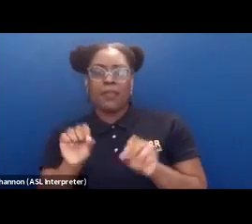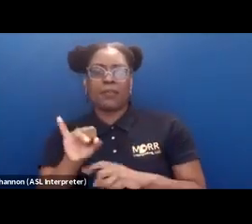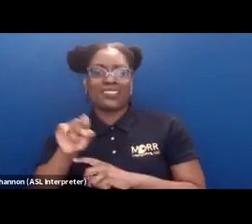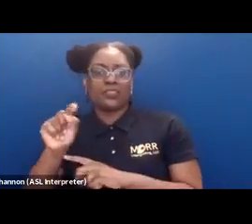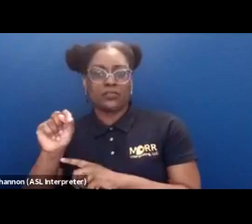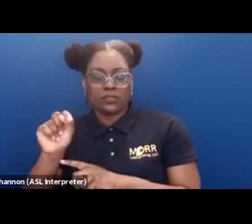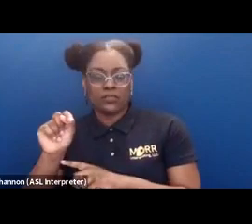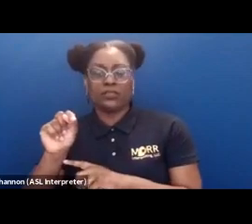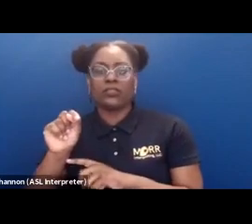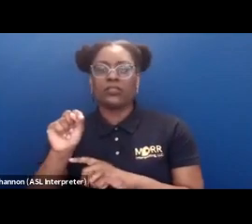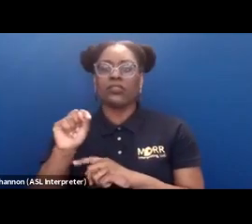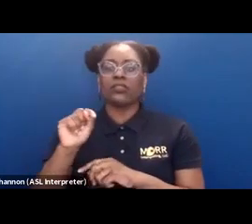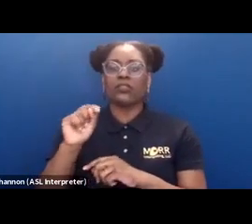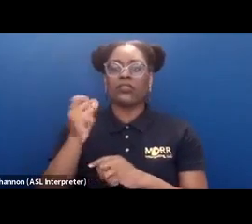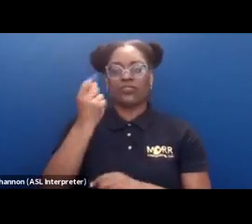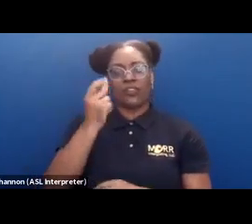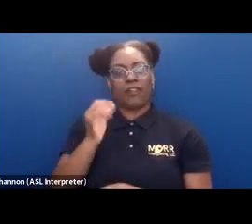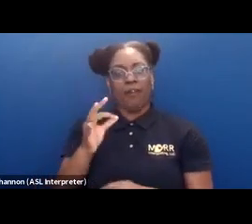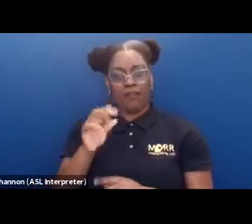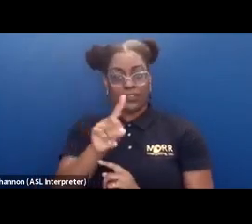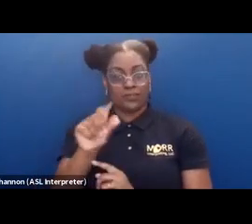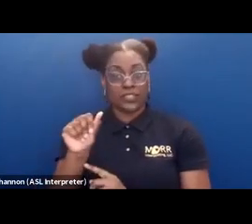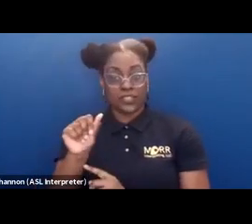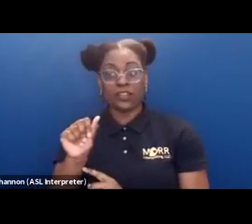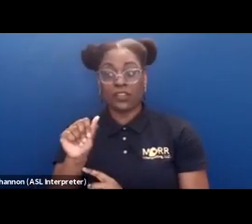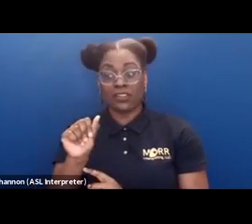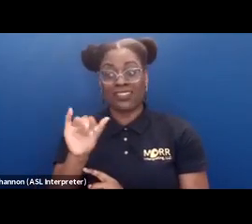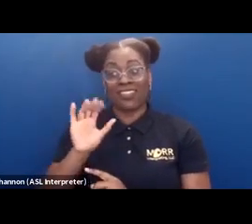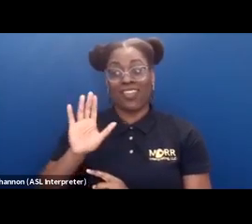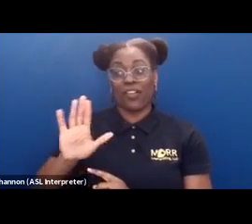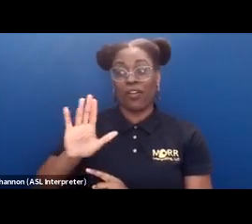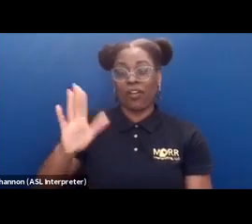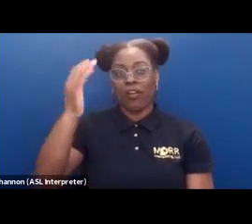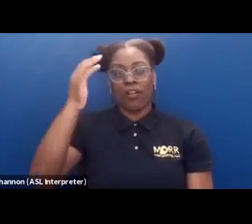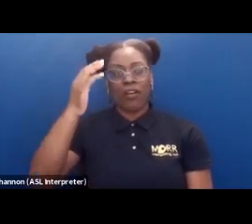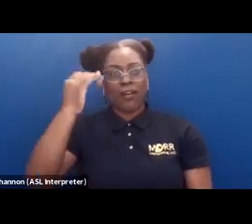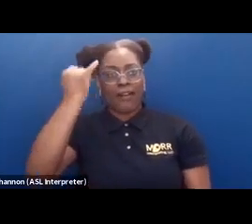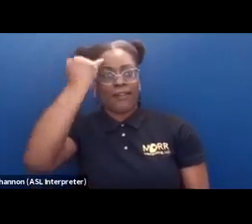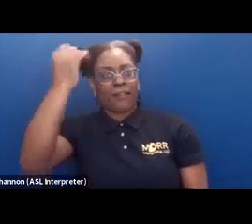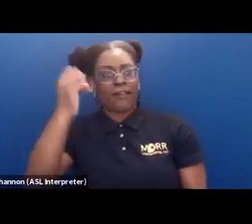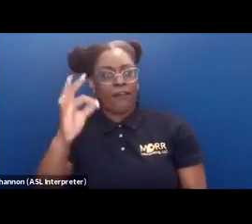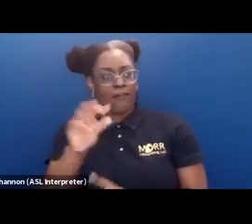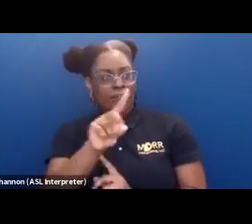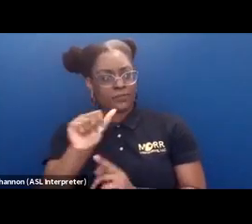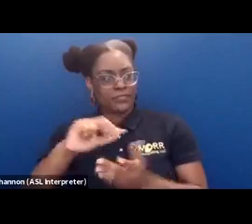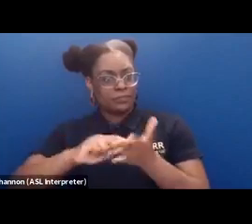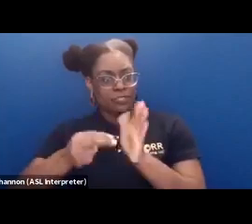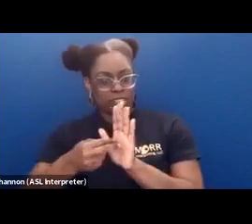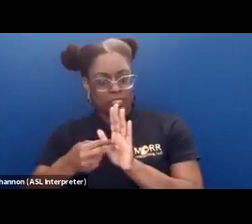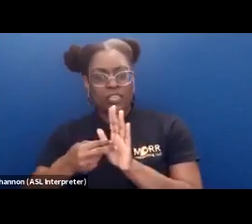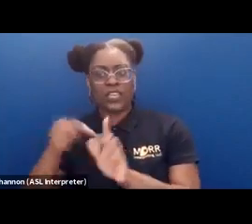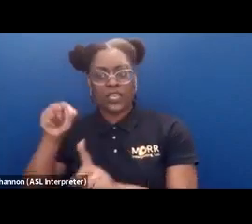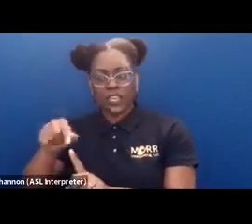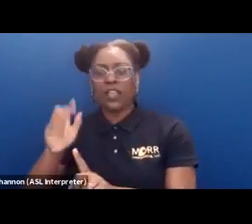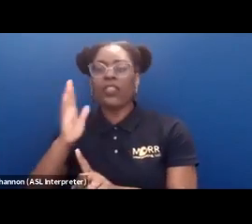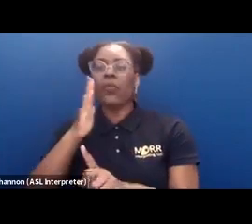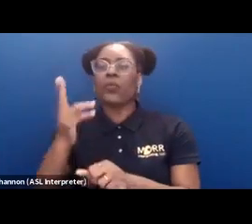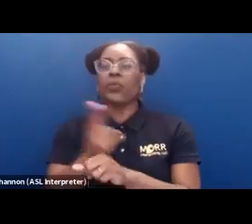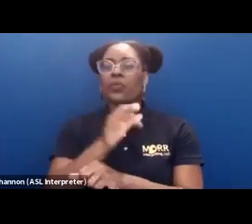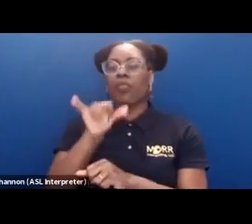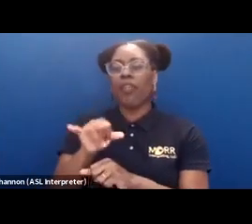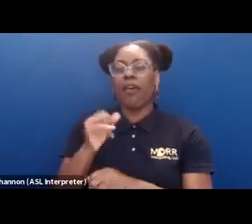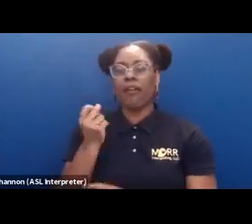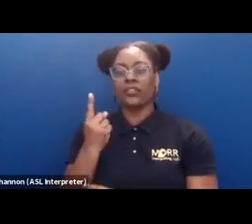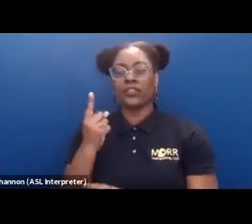to justify why Black, brown, and indigenous children are overrepresented